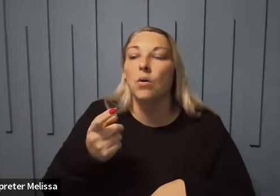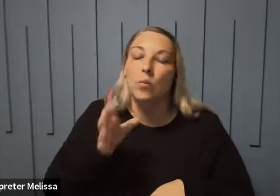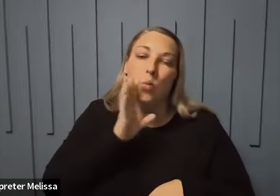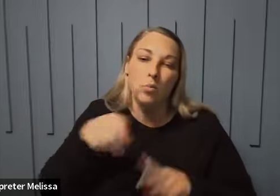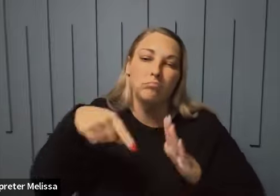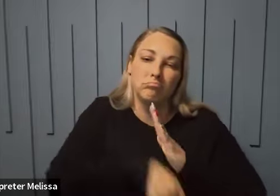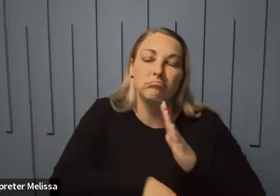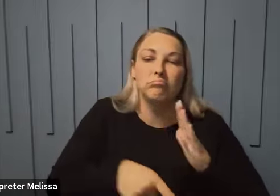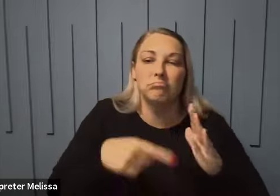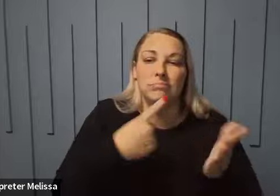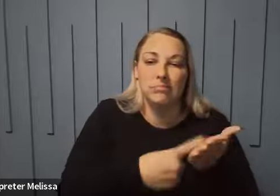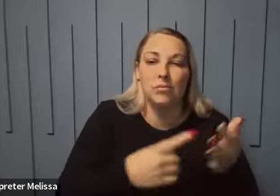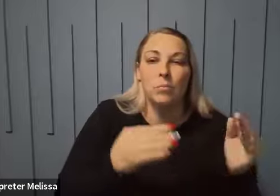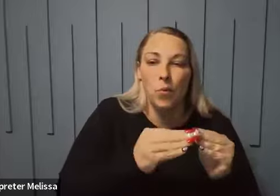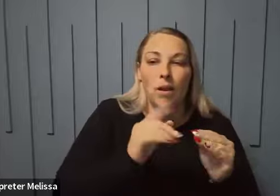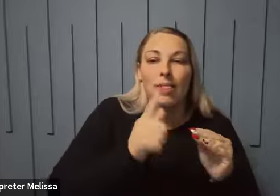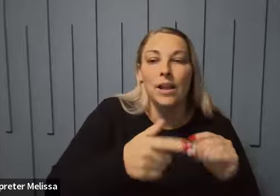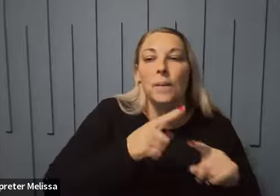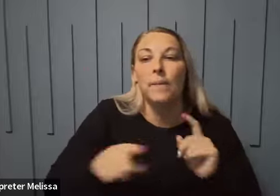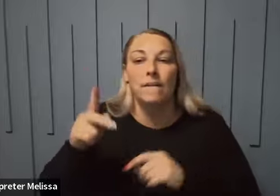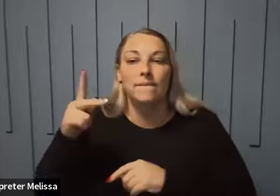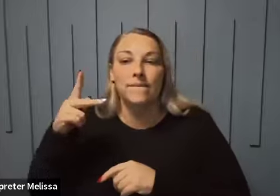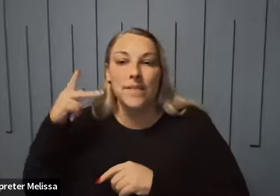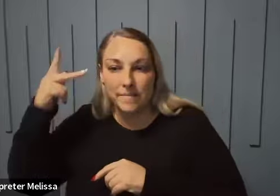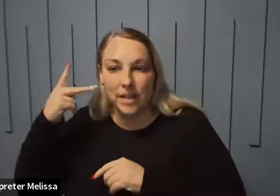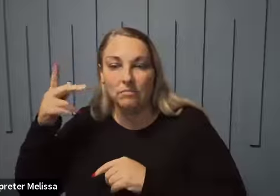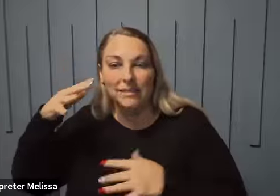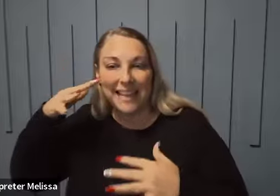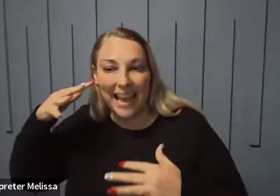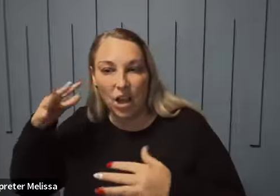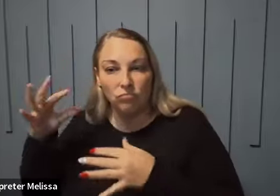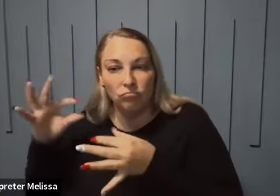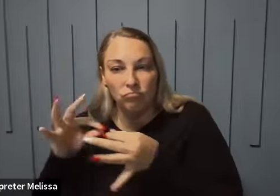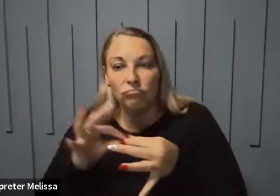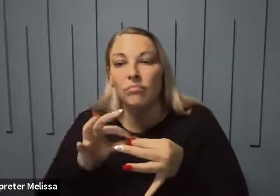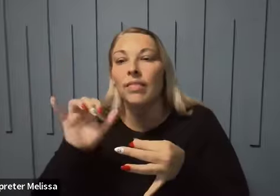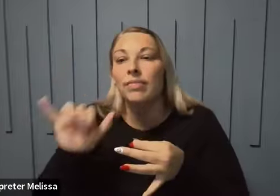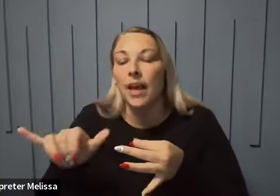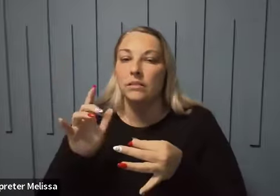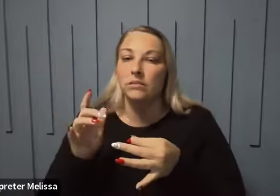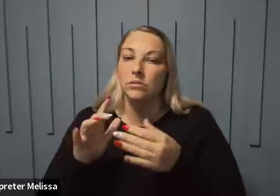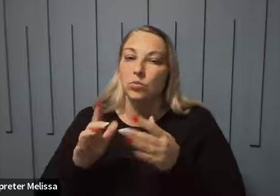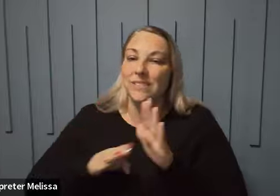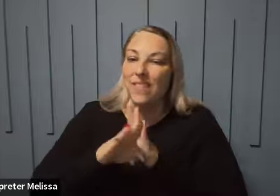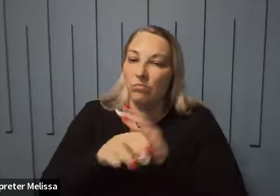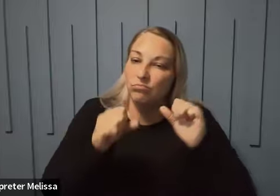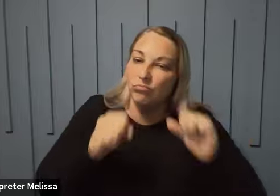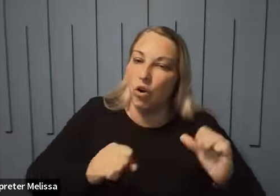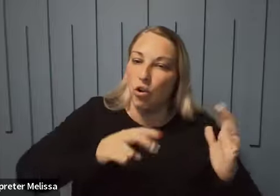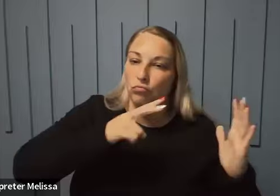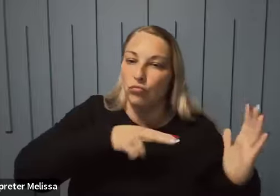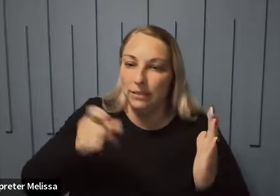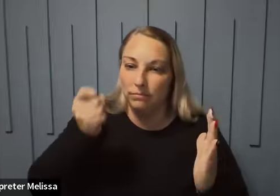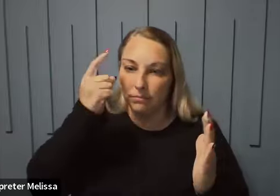that idea that phonemic awareness is crucial to really developing strong readers.